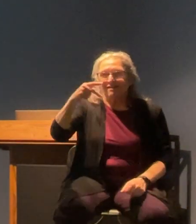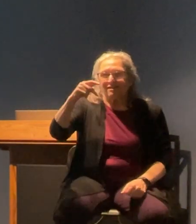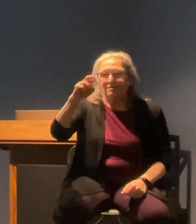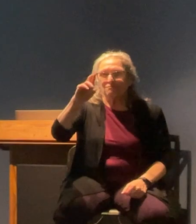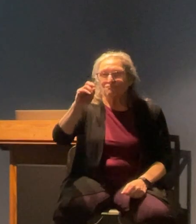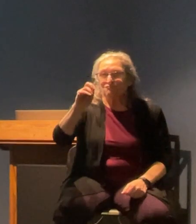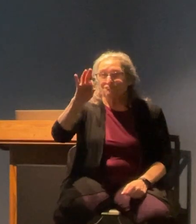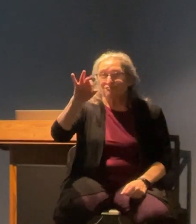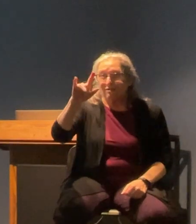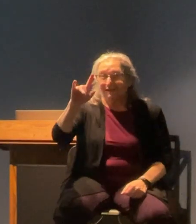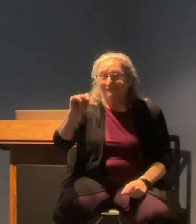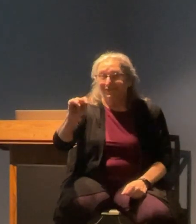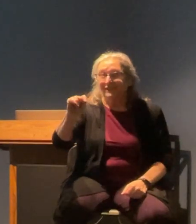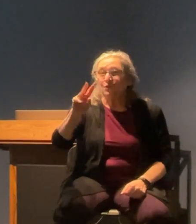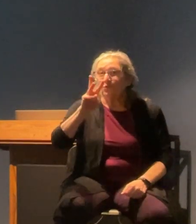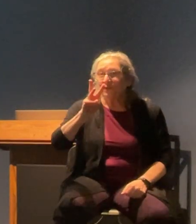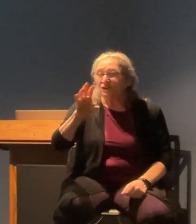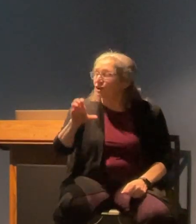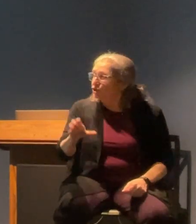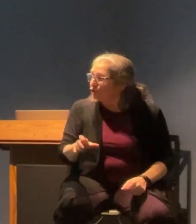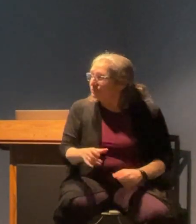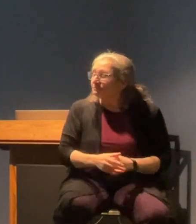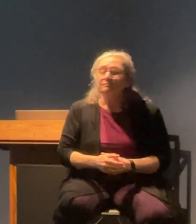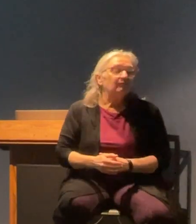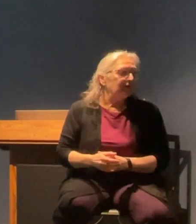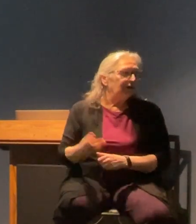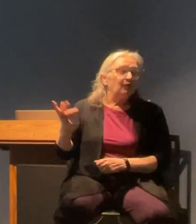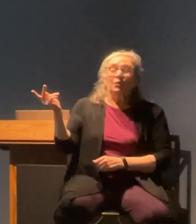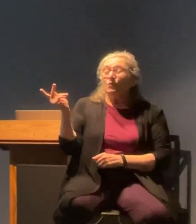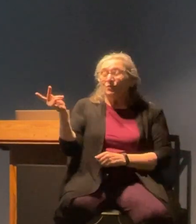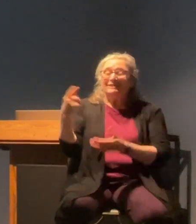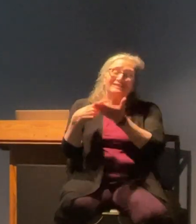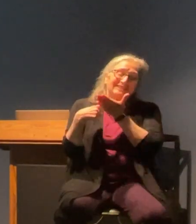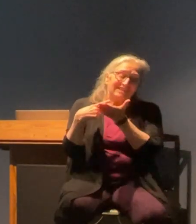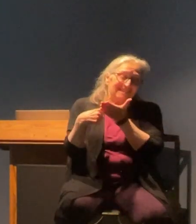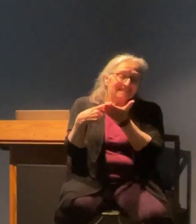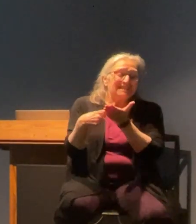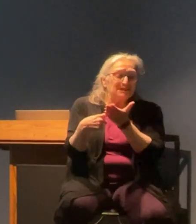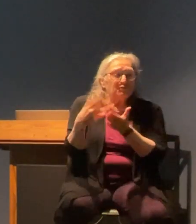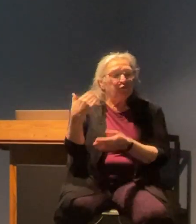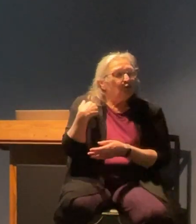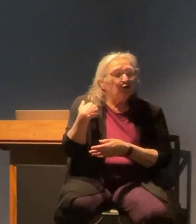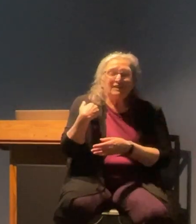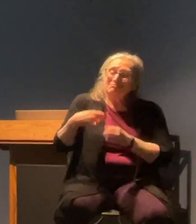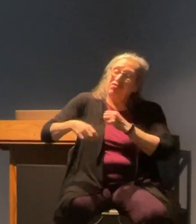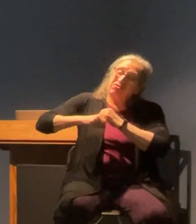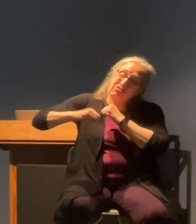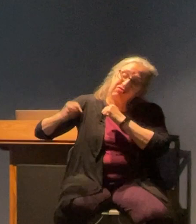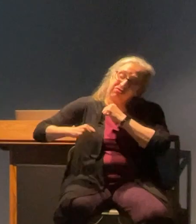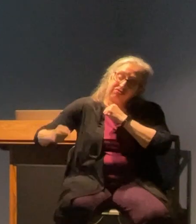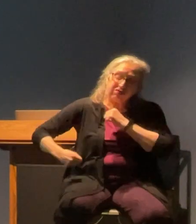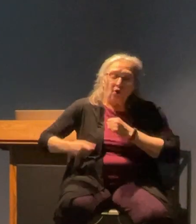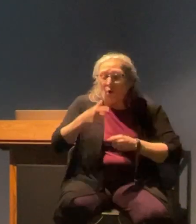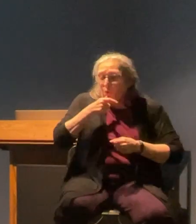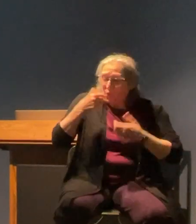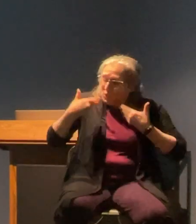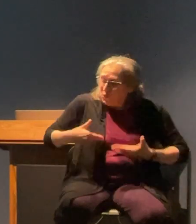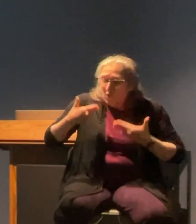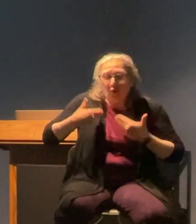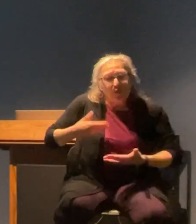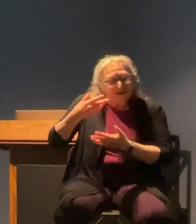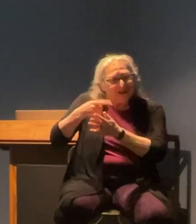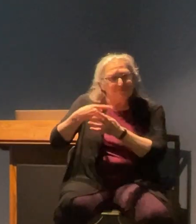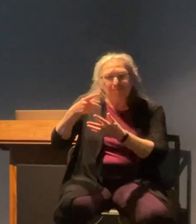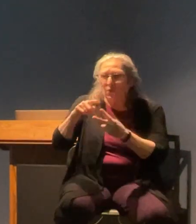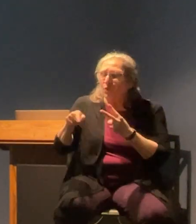this program, and we decided rather than going into lengthy bios right now, our conversation is going to reveal a lot